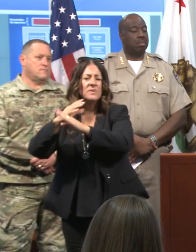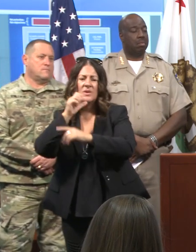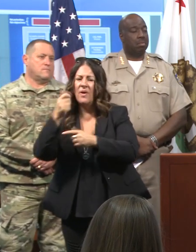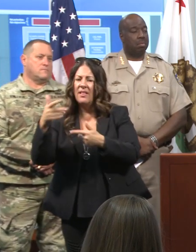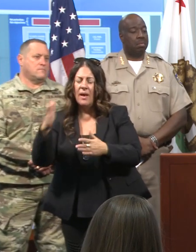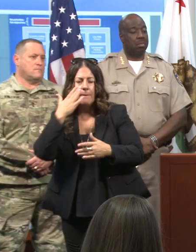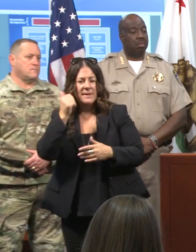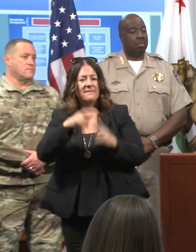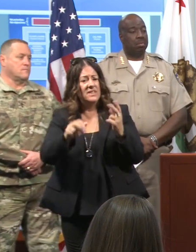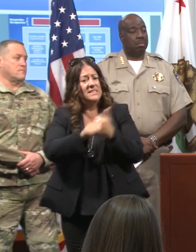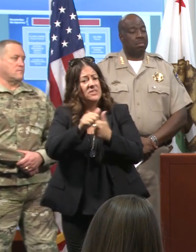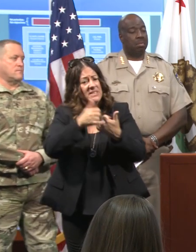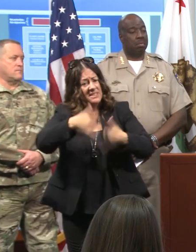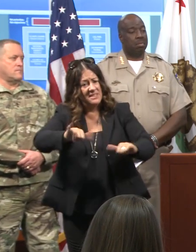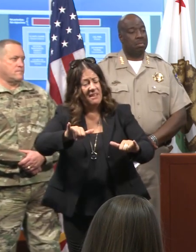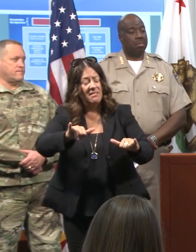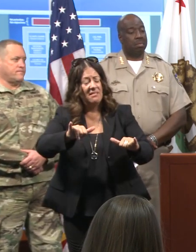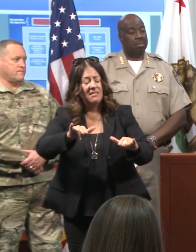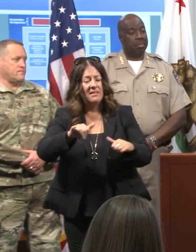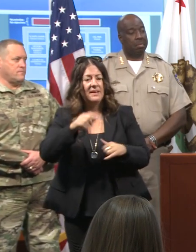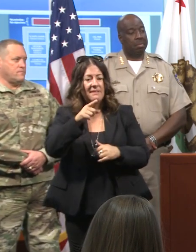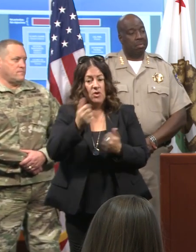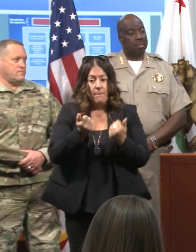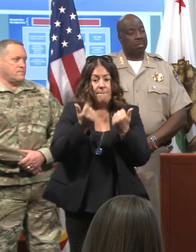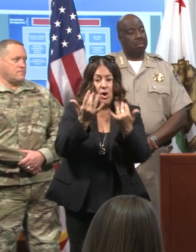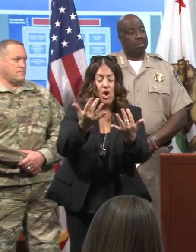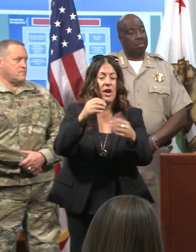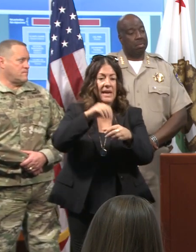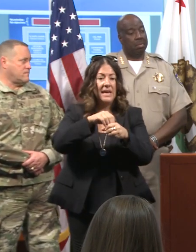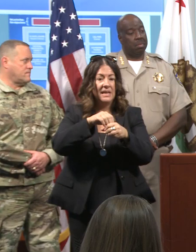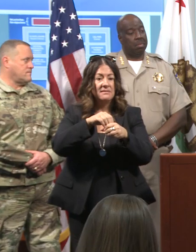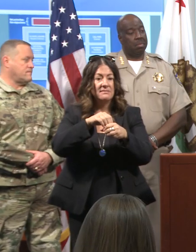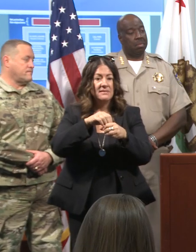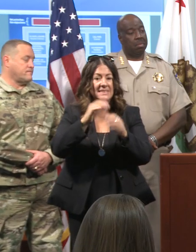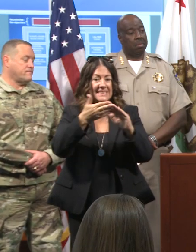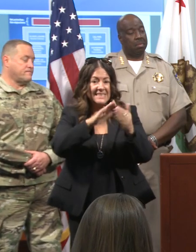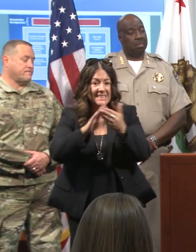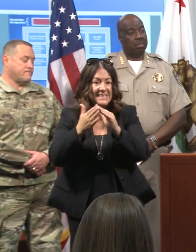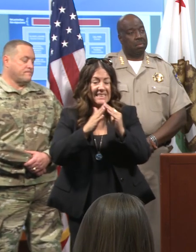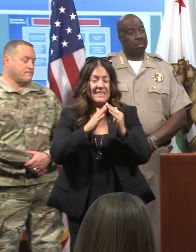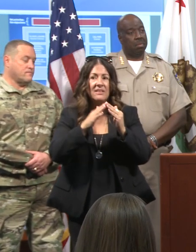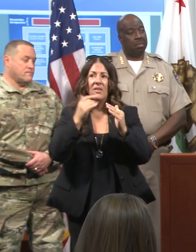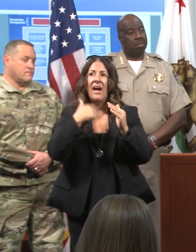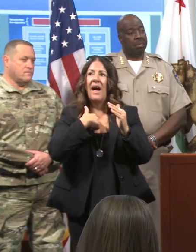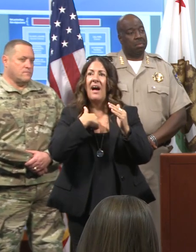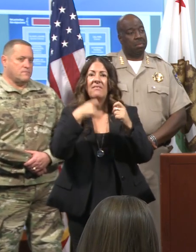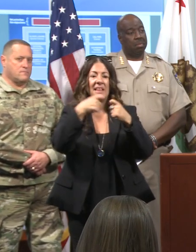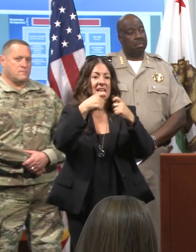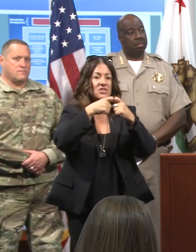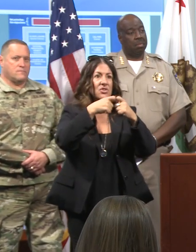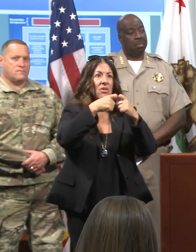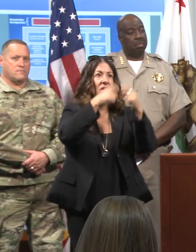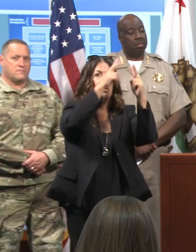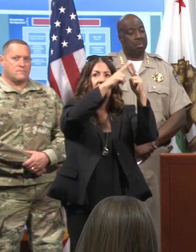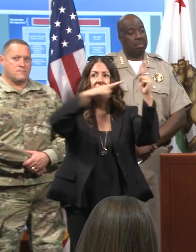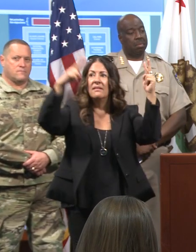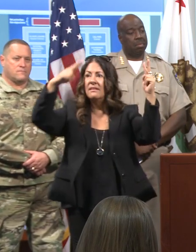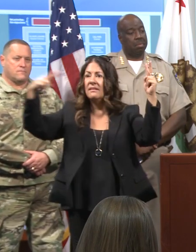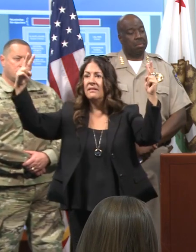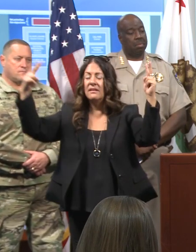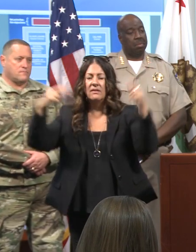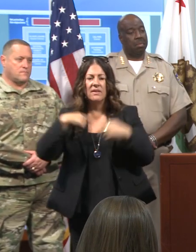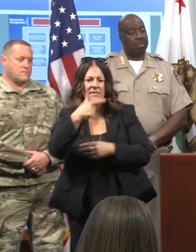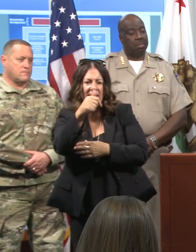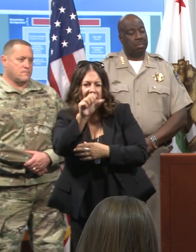hazards, and they are very real hazards. When you burn an urban area like this, electrical lines, gas lines, structures